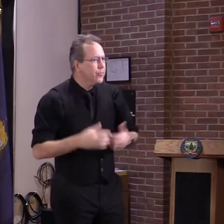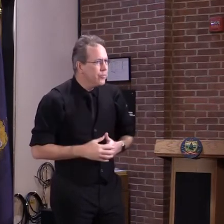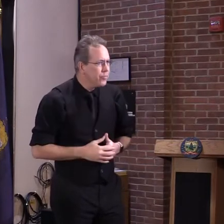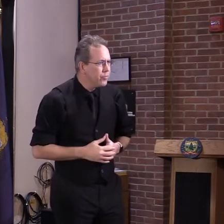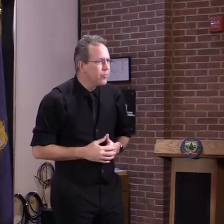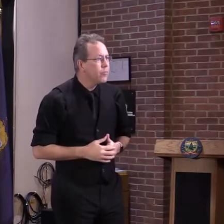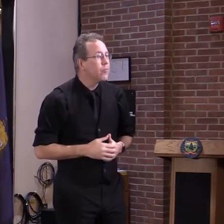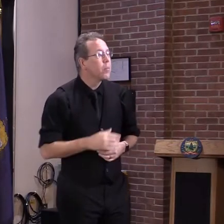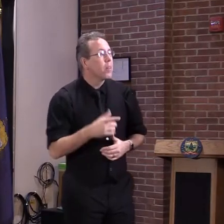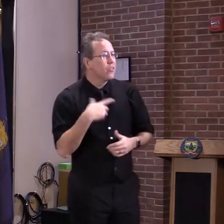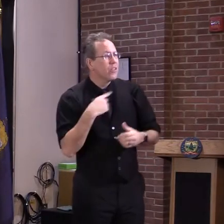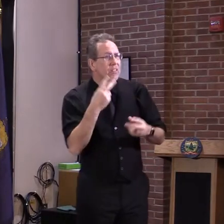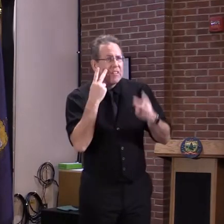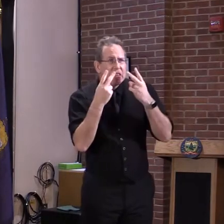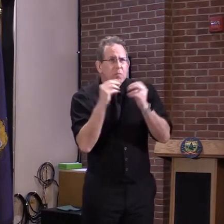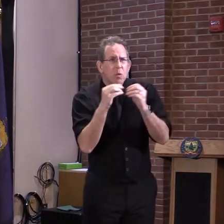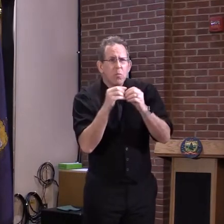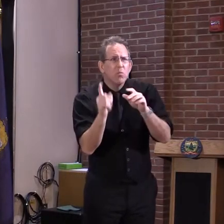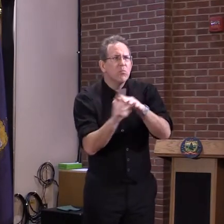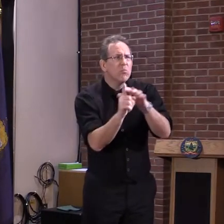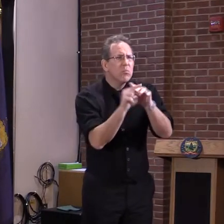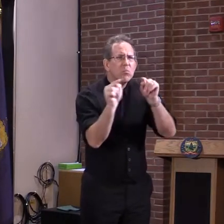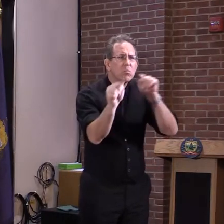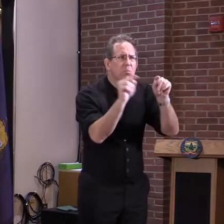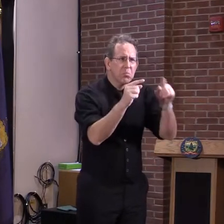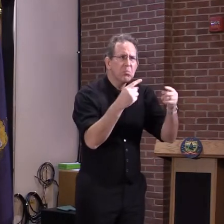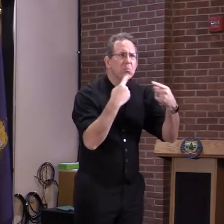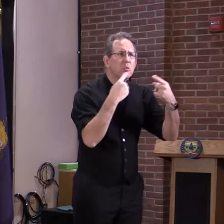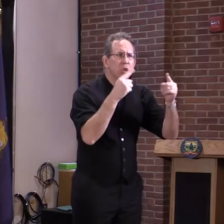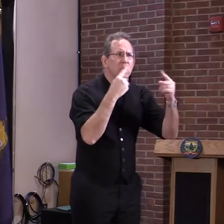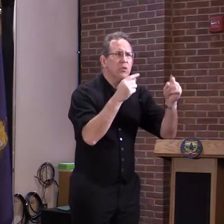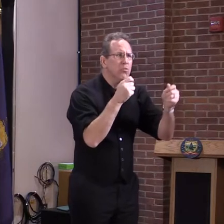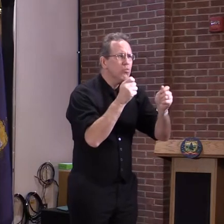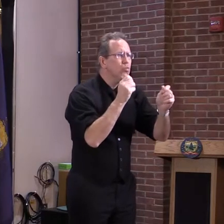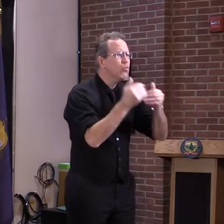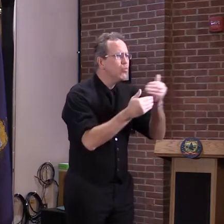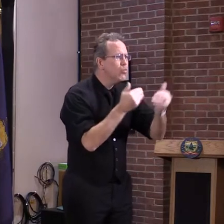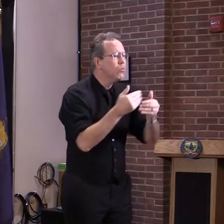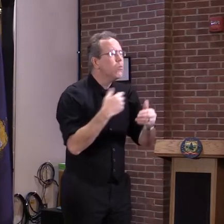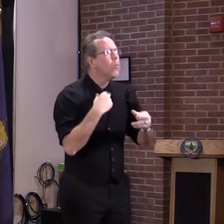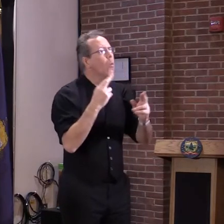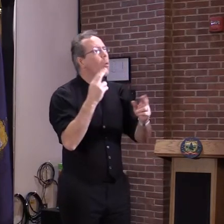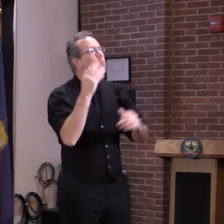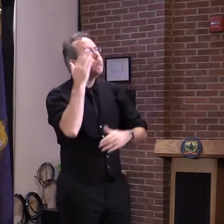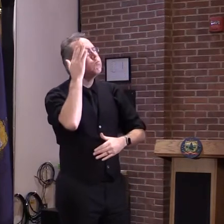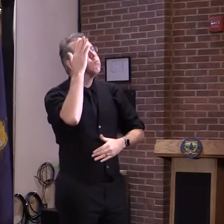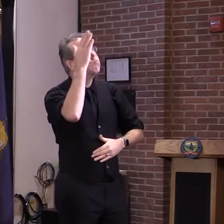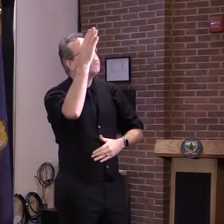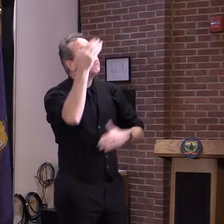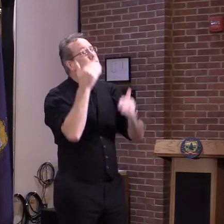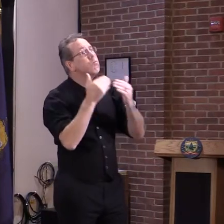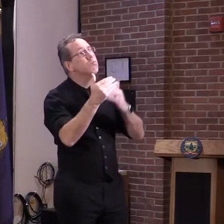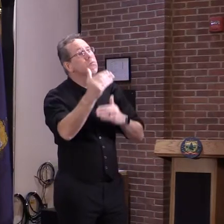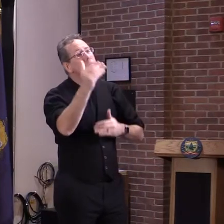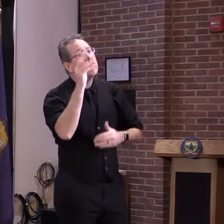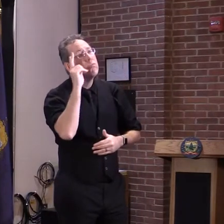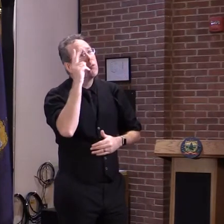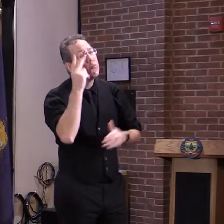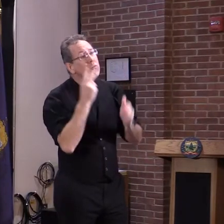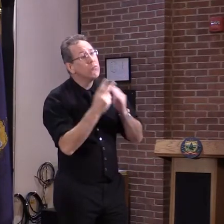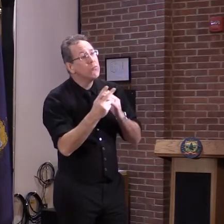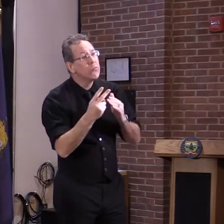seeing a fair amount of Omicron. I do hope we're going to see a time when we don't have much virus around.